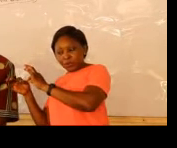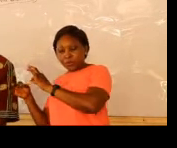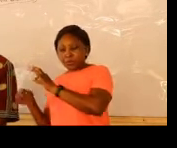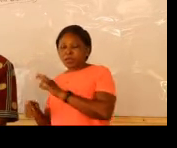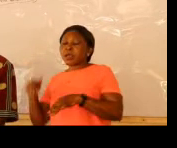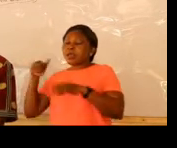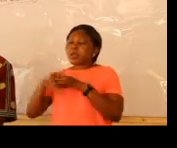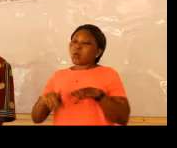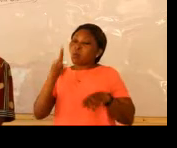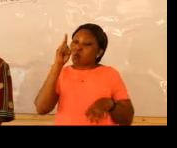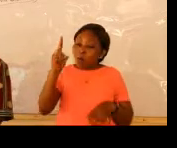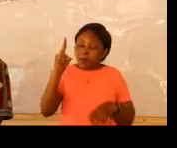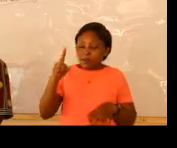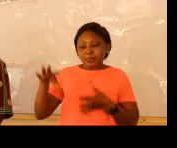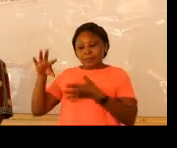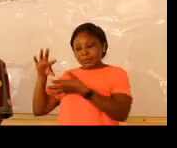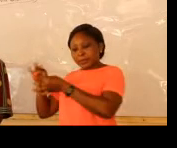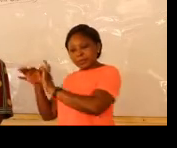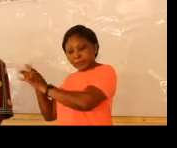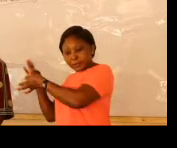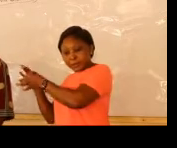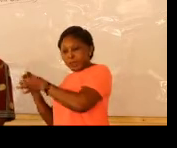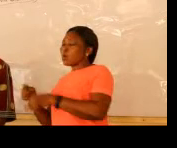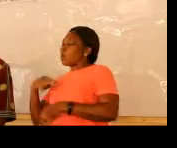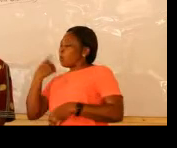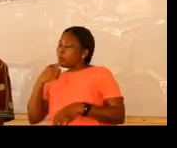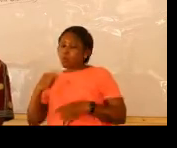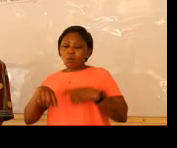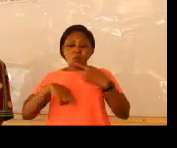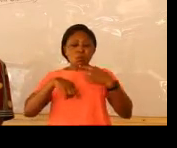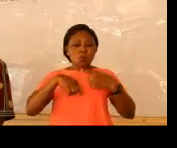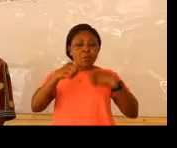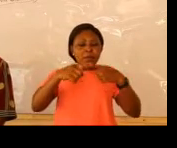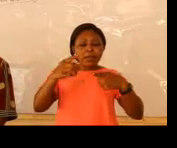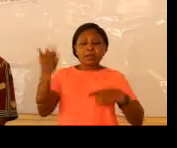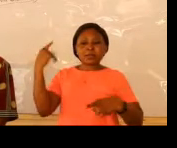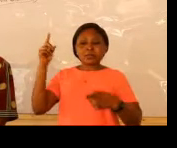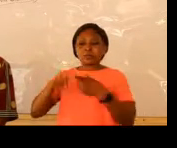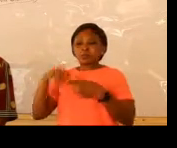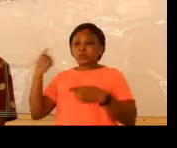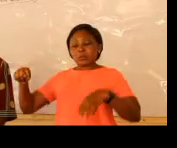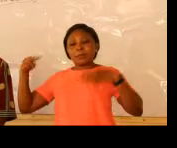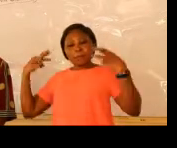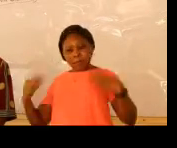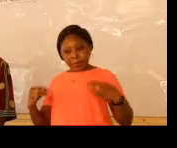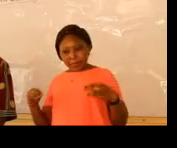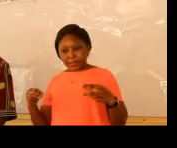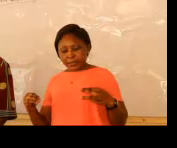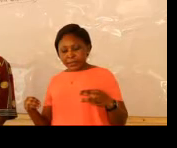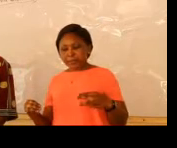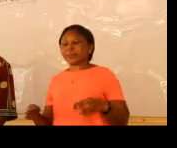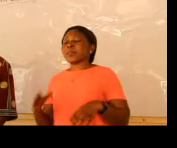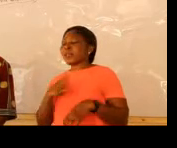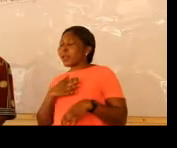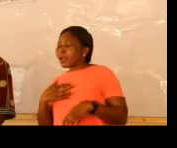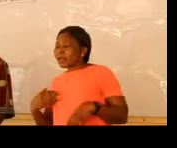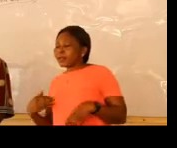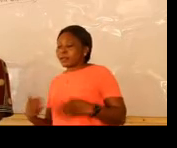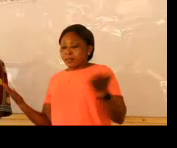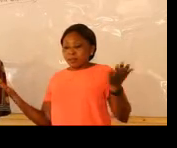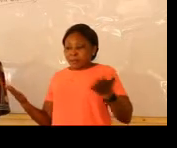one sentence, who went to the market? And in this